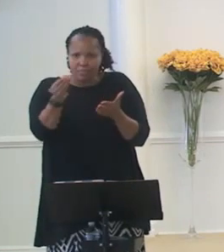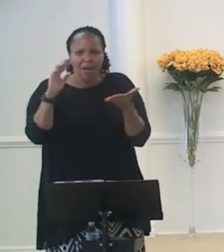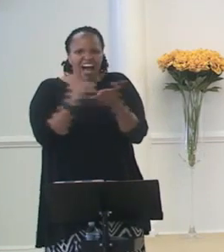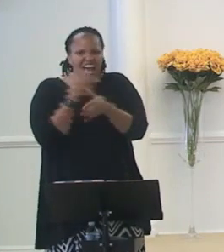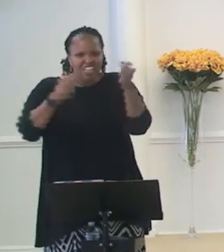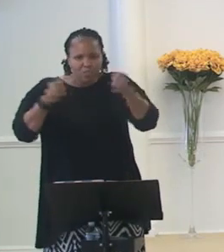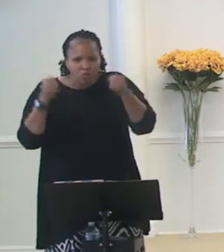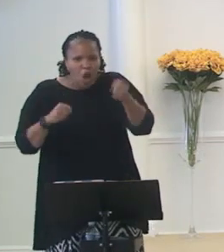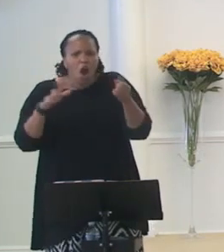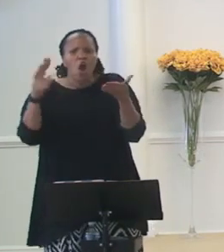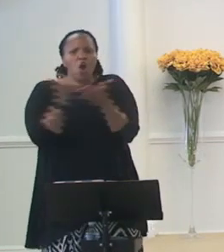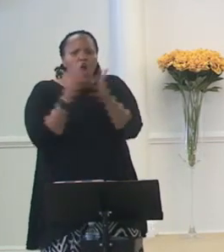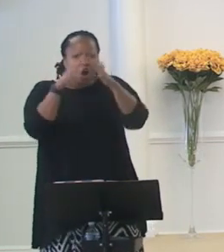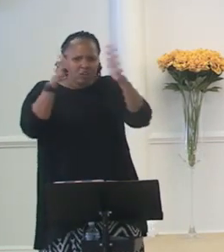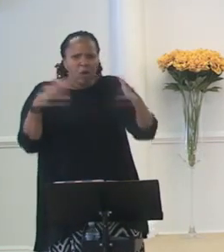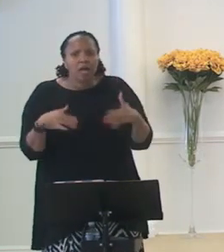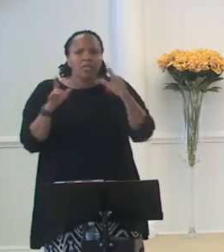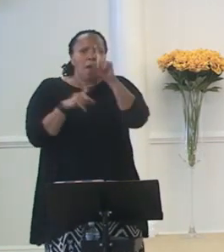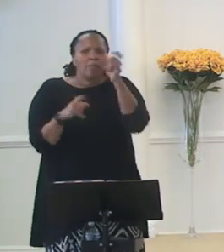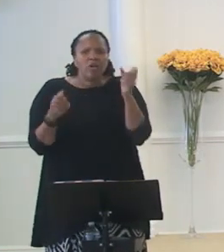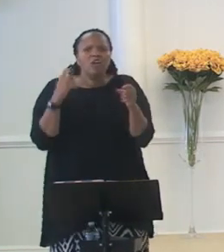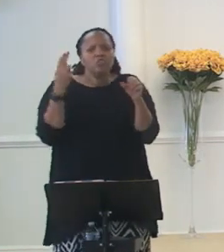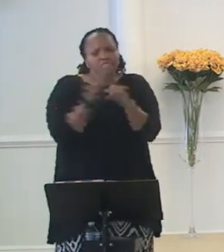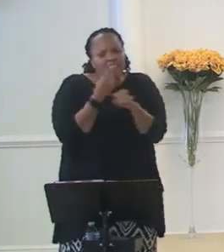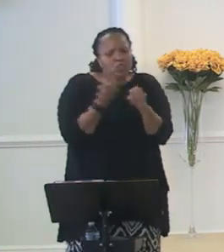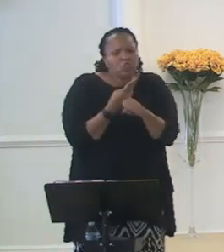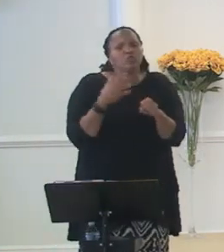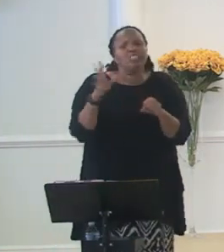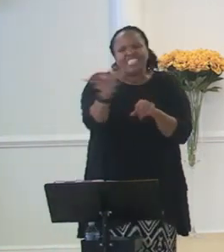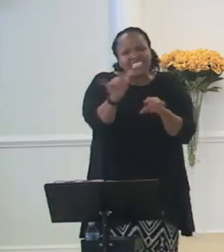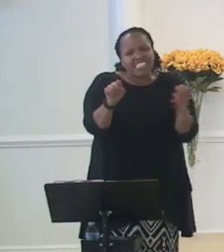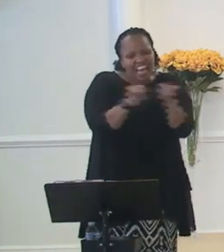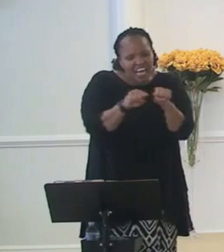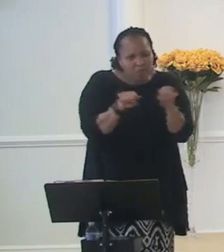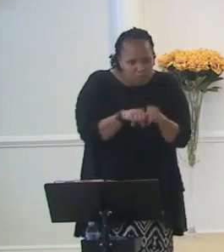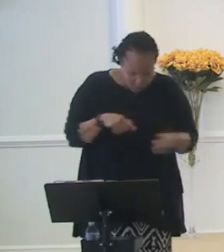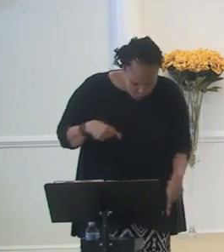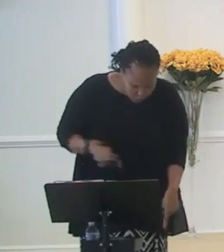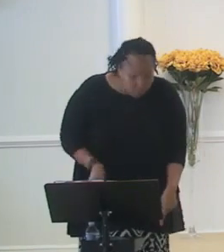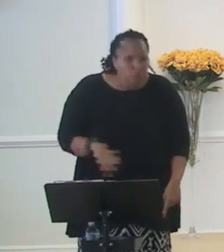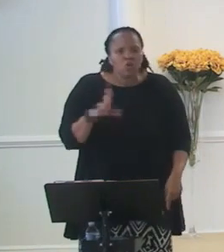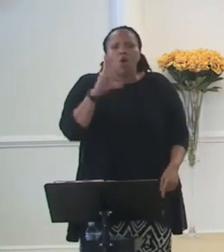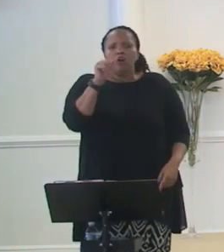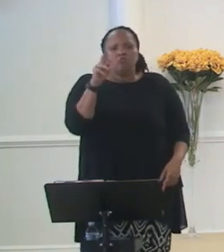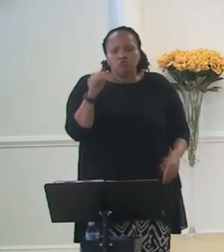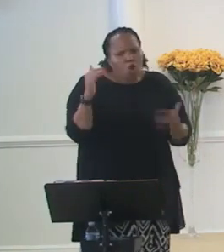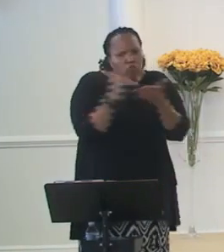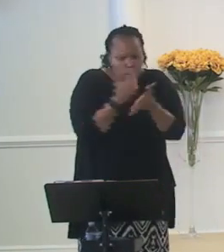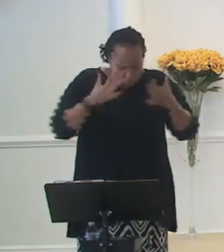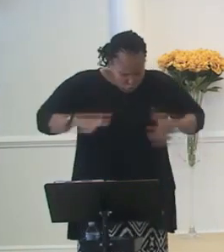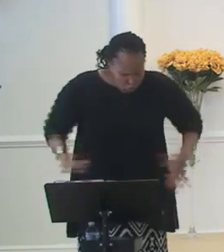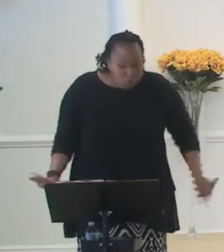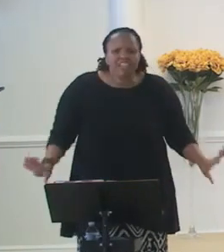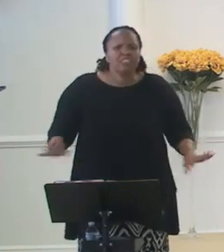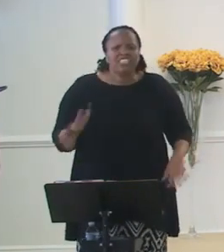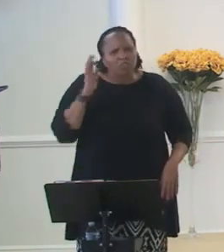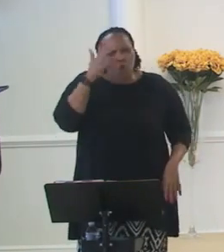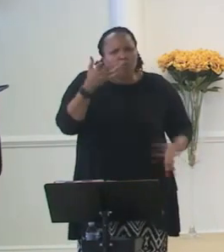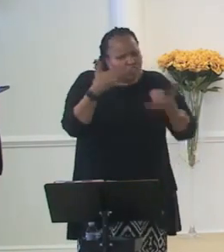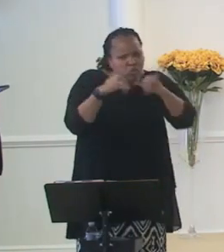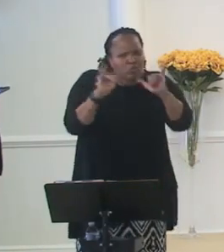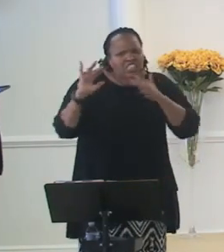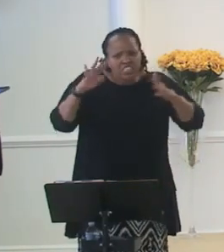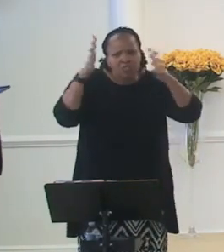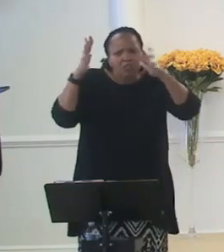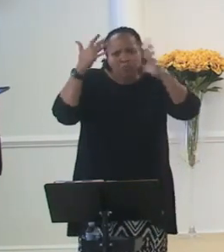me? Because you got to wear the same shoes this year, and you couldn't buy another set of dresses or clothes. Would you still praise me? Let's